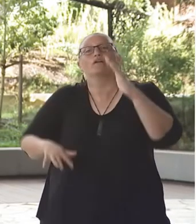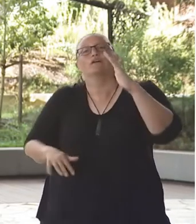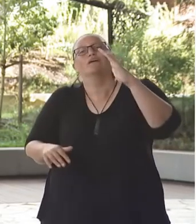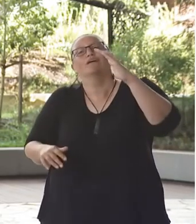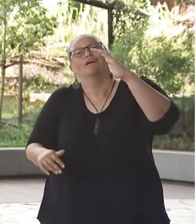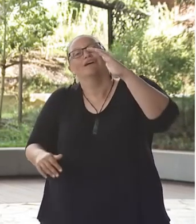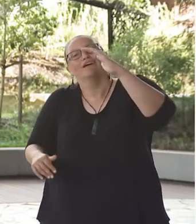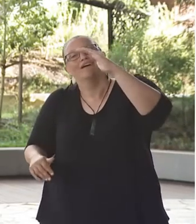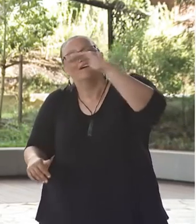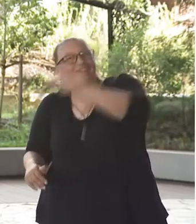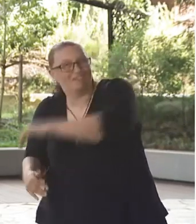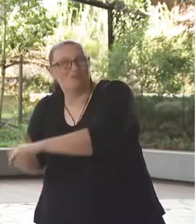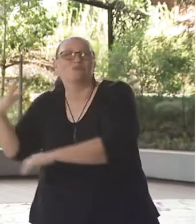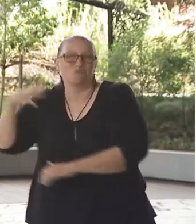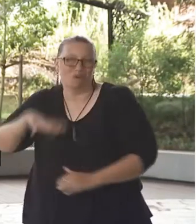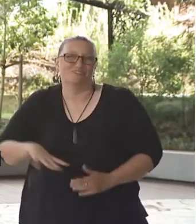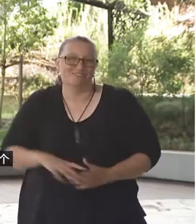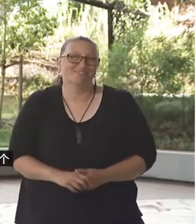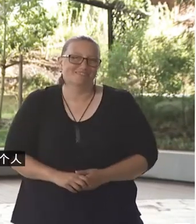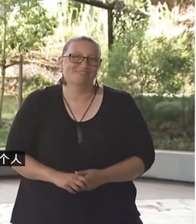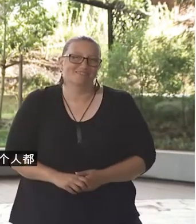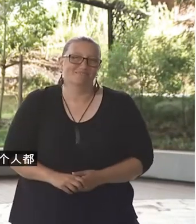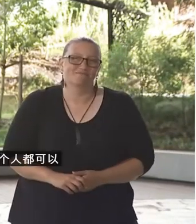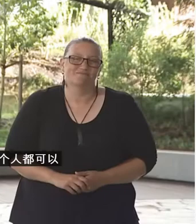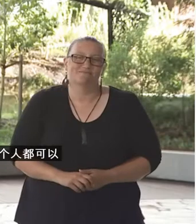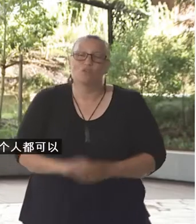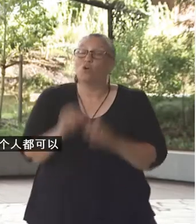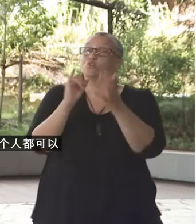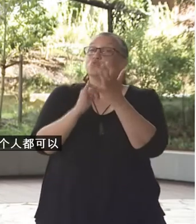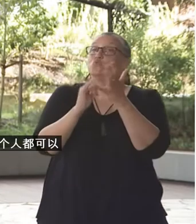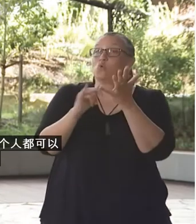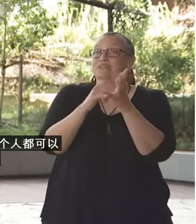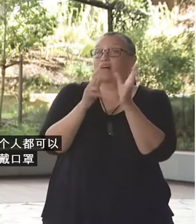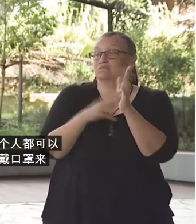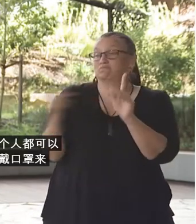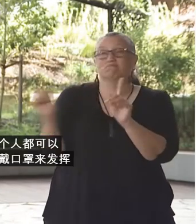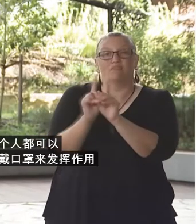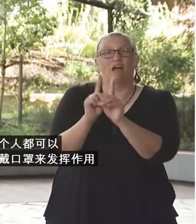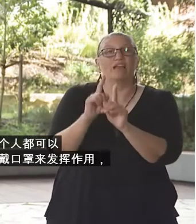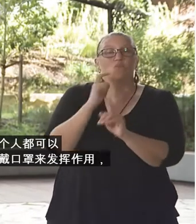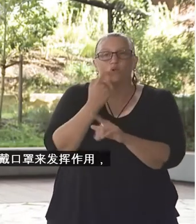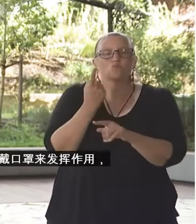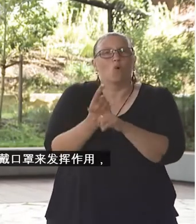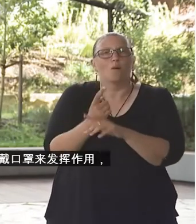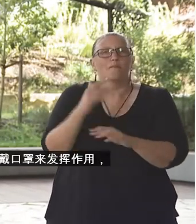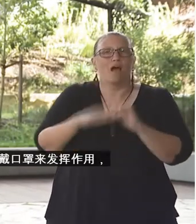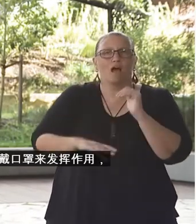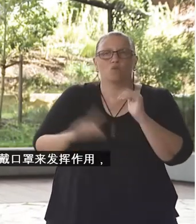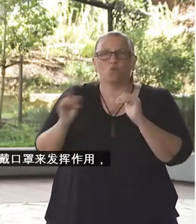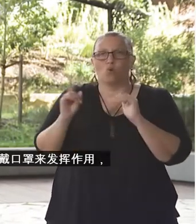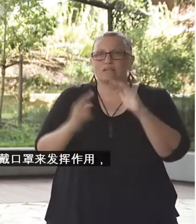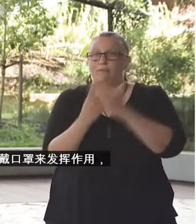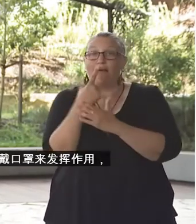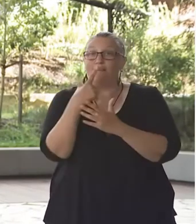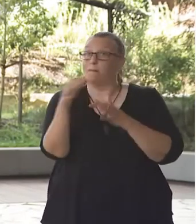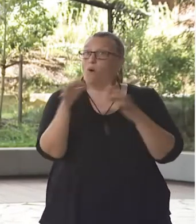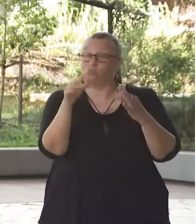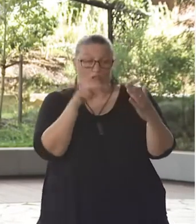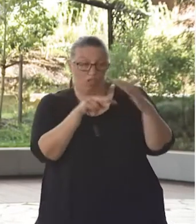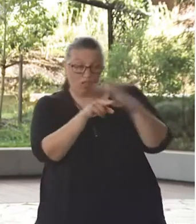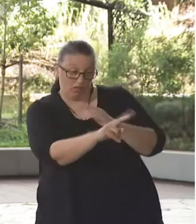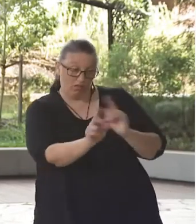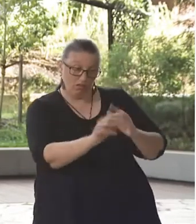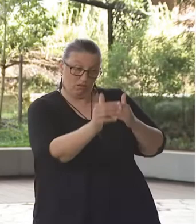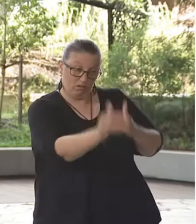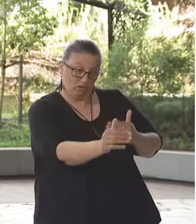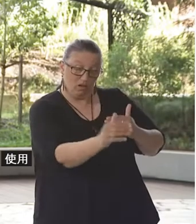we're tracking against the projections, but everyone can play a role by wearing face masks in indoor settings,